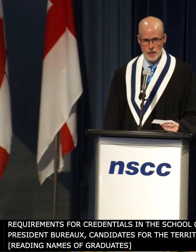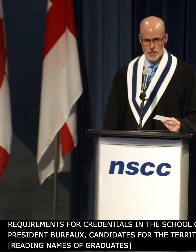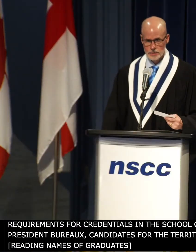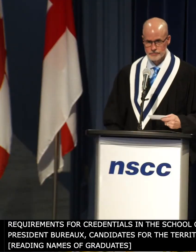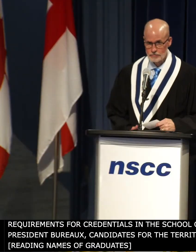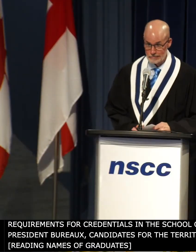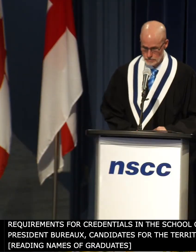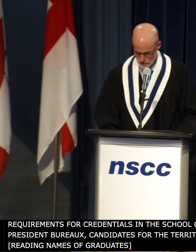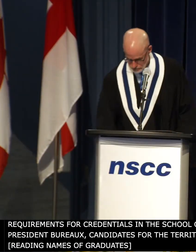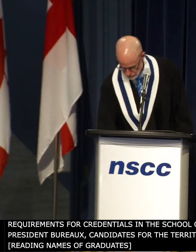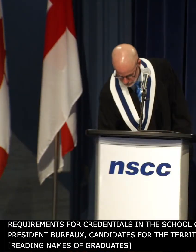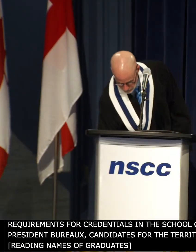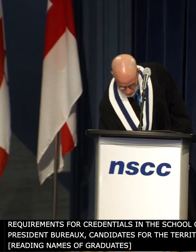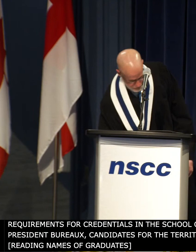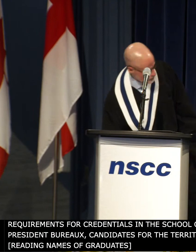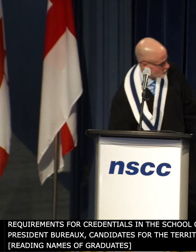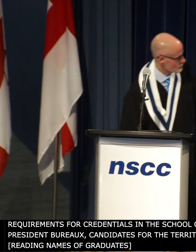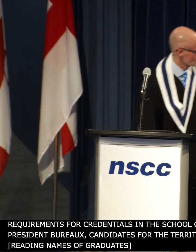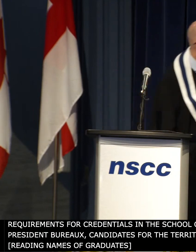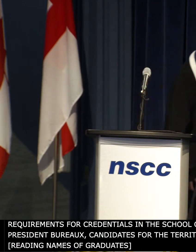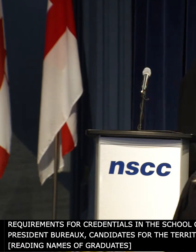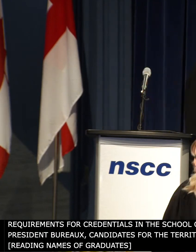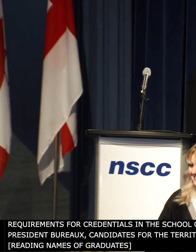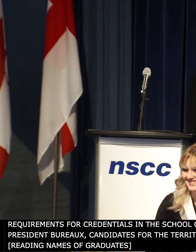Renee Sampson.